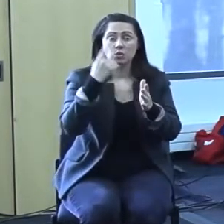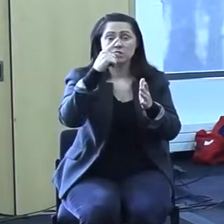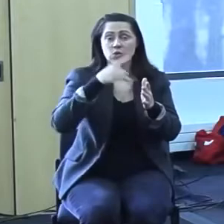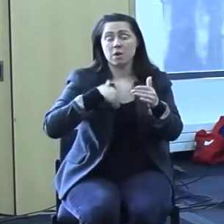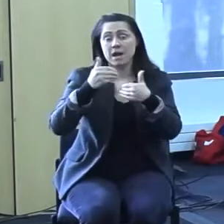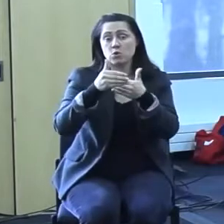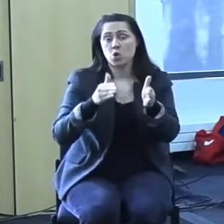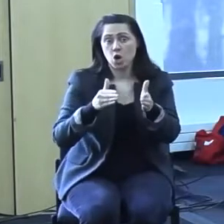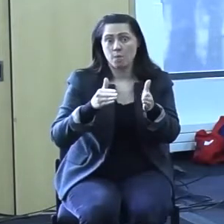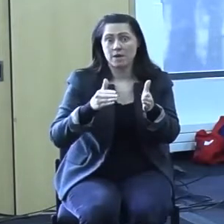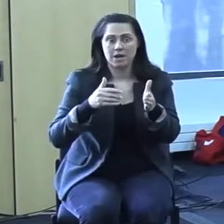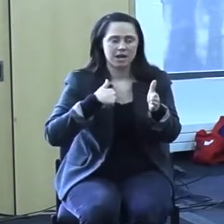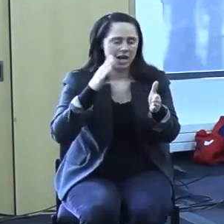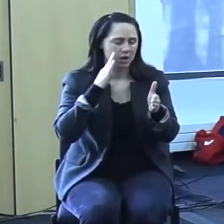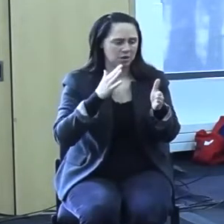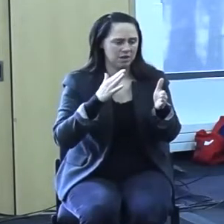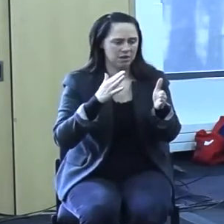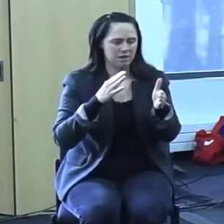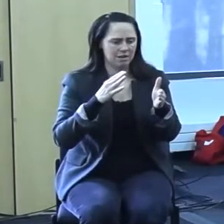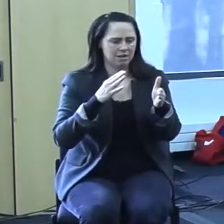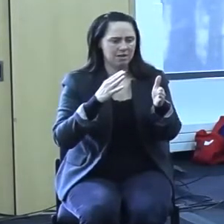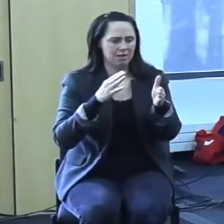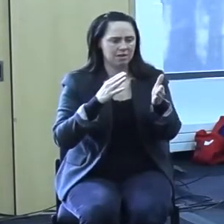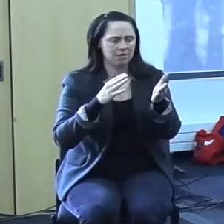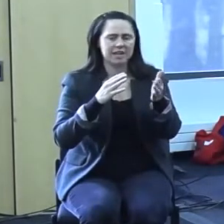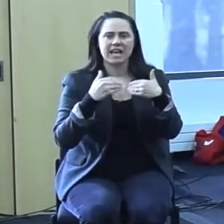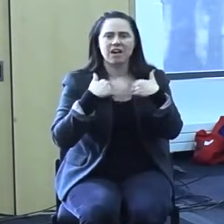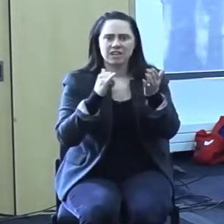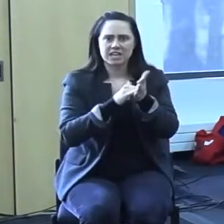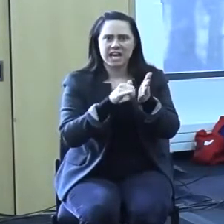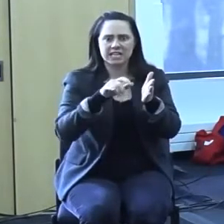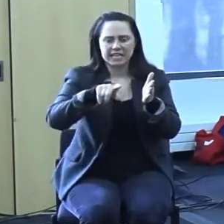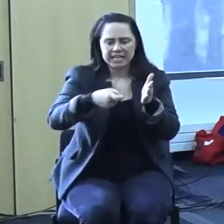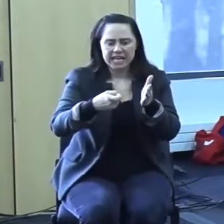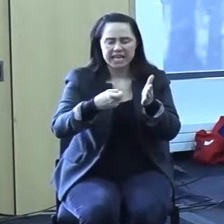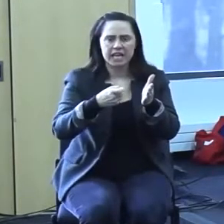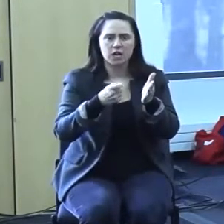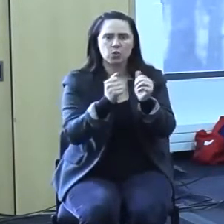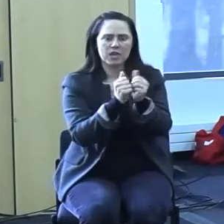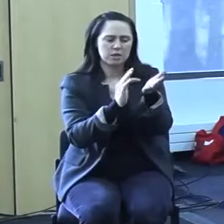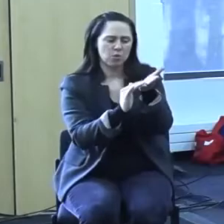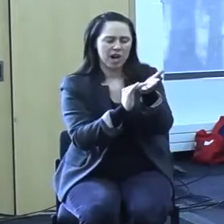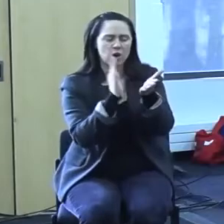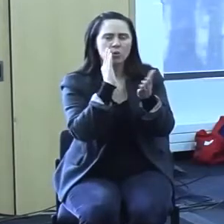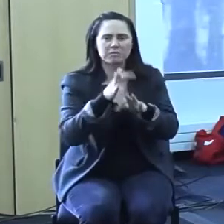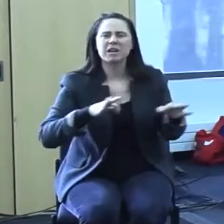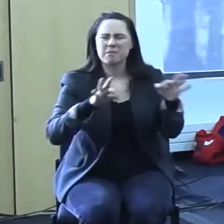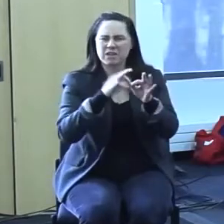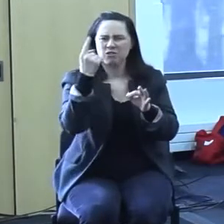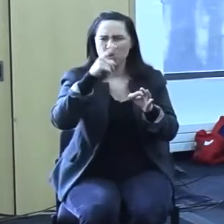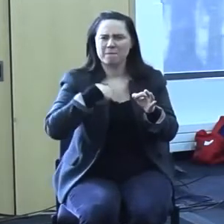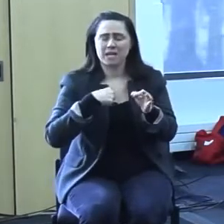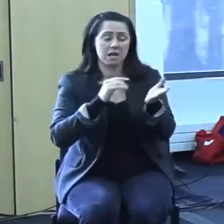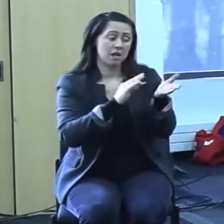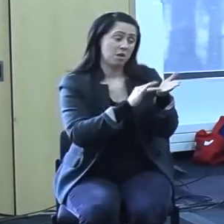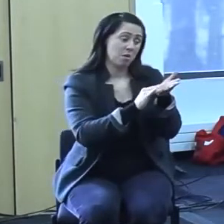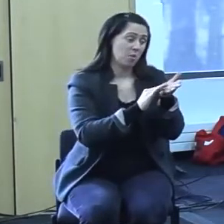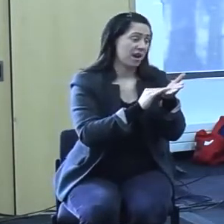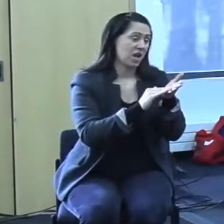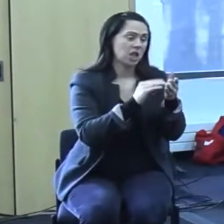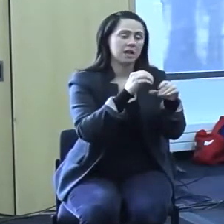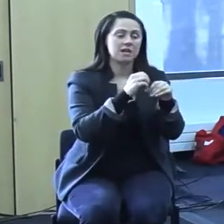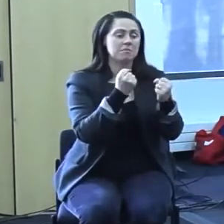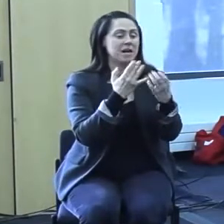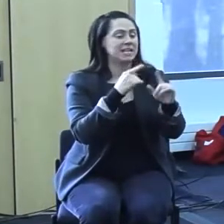my room, I would feel like having that in Braille would be very beneficial. Just Braille in many